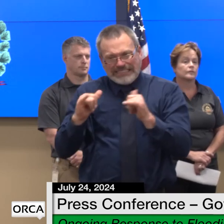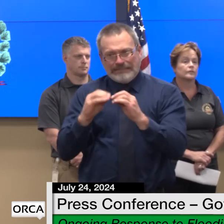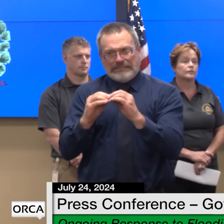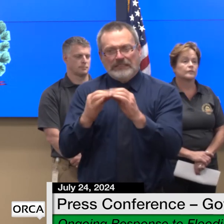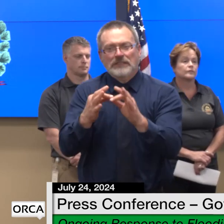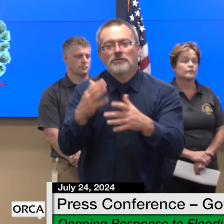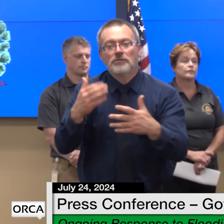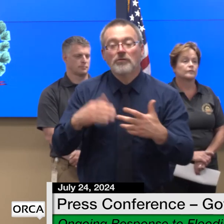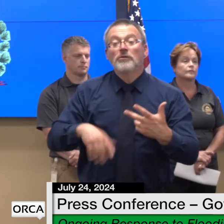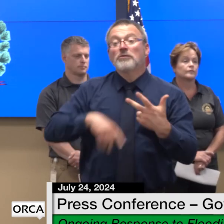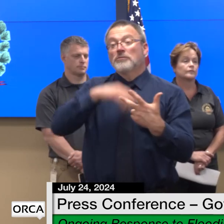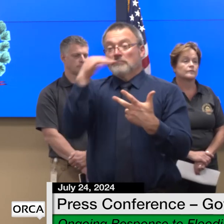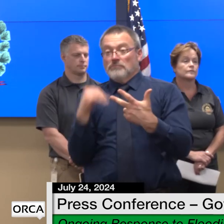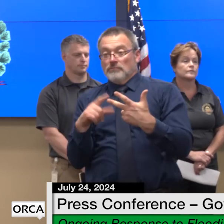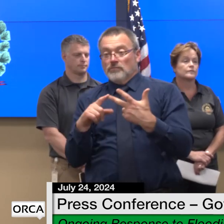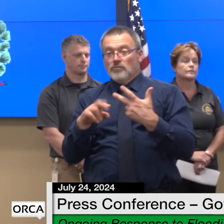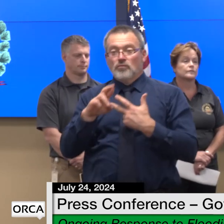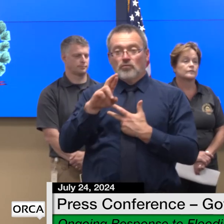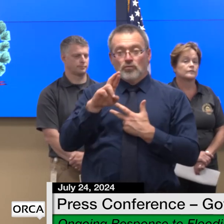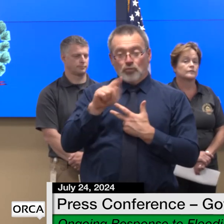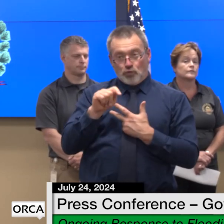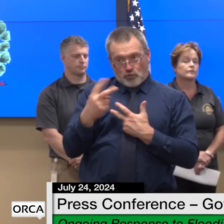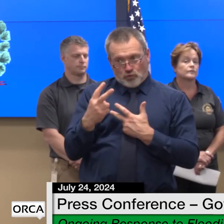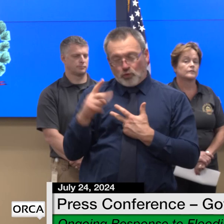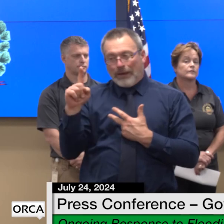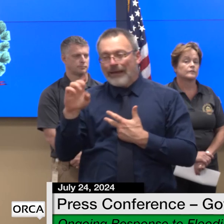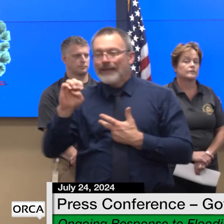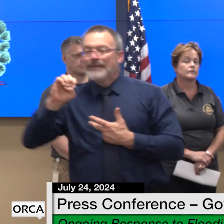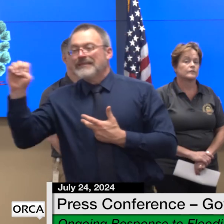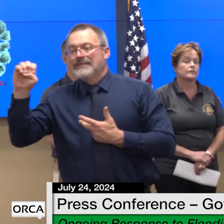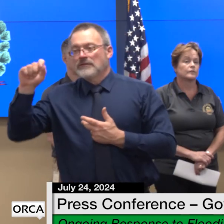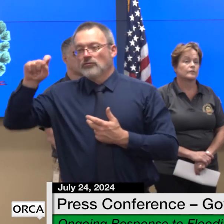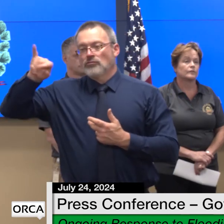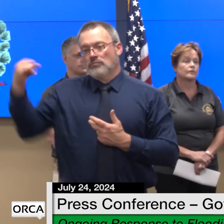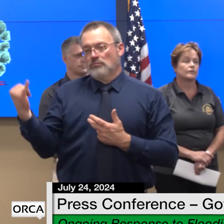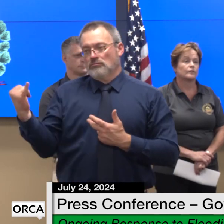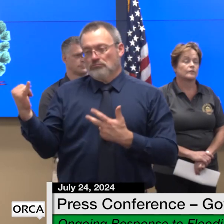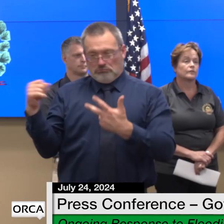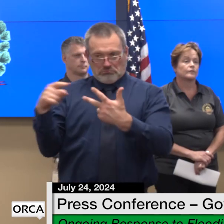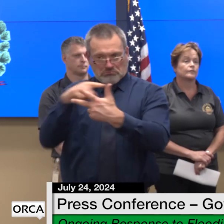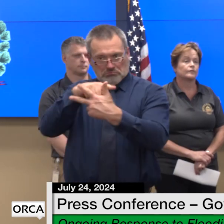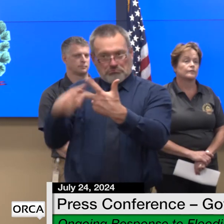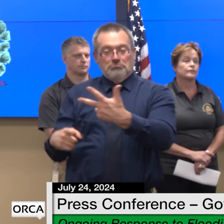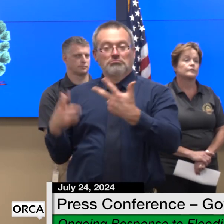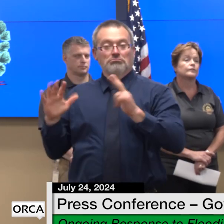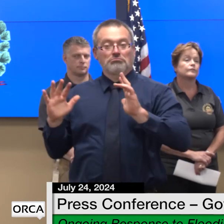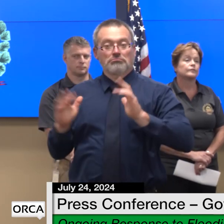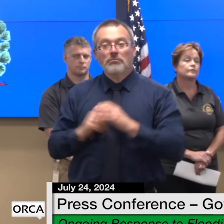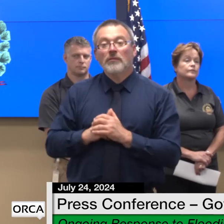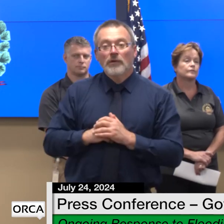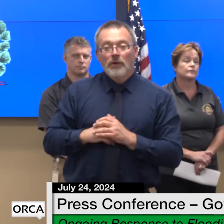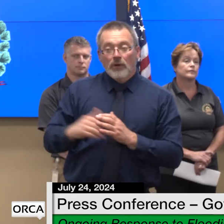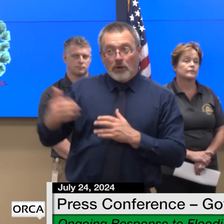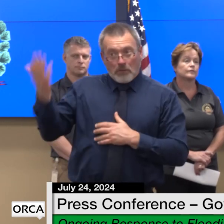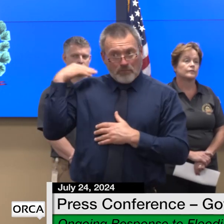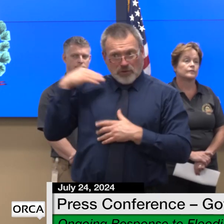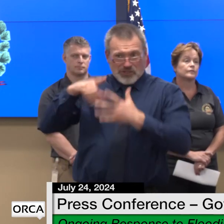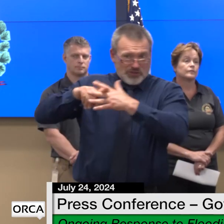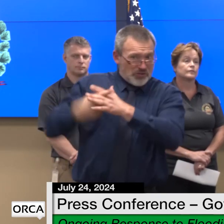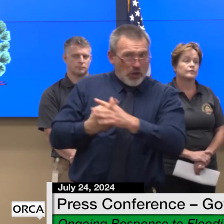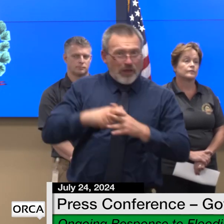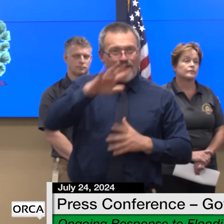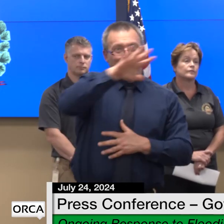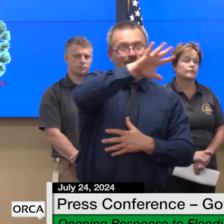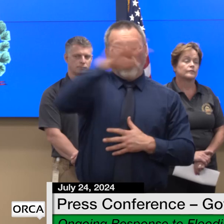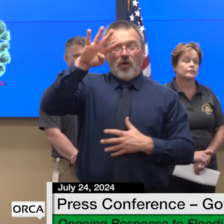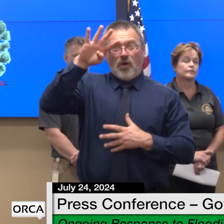in East St. Johnsbury. I'd remind you this is down from 54 roads when we first reported